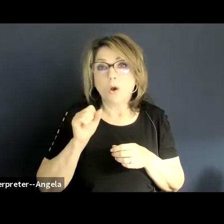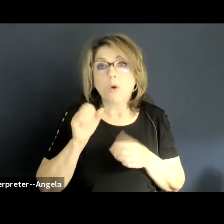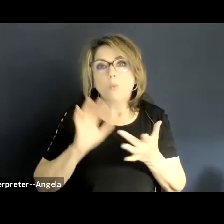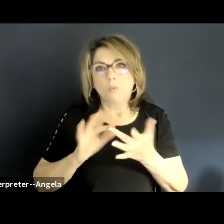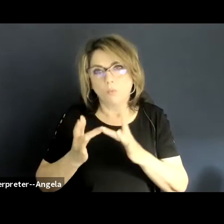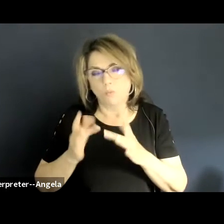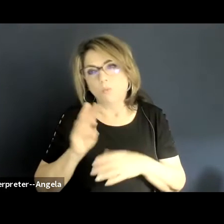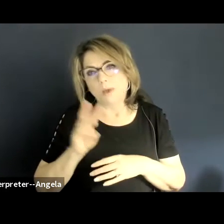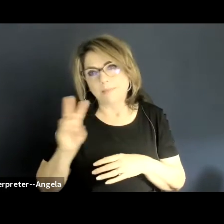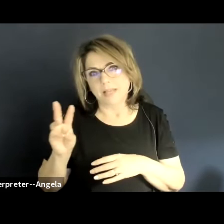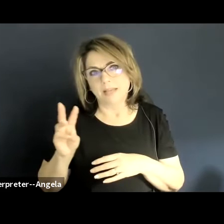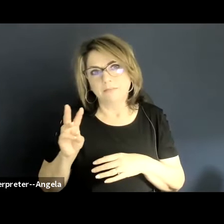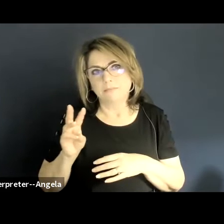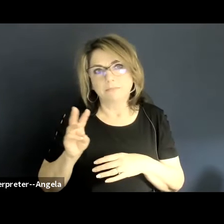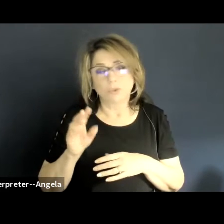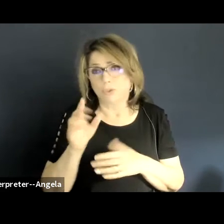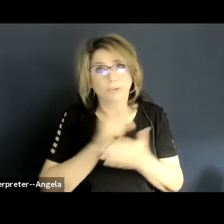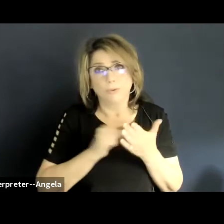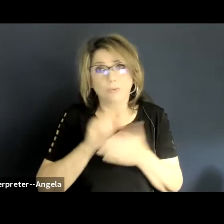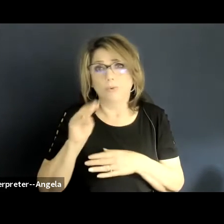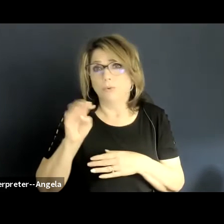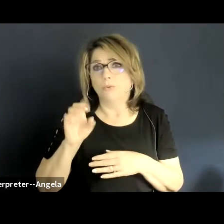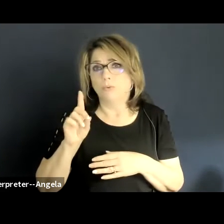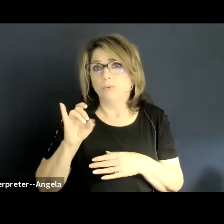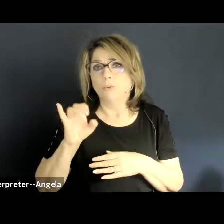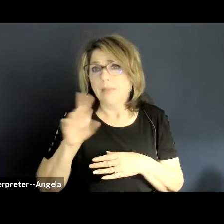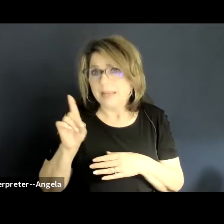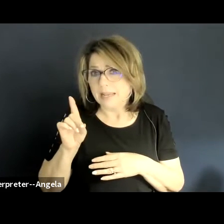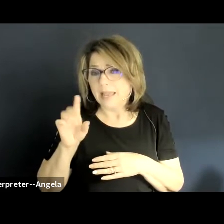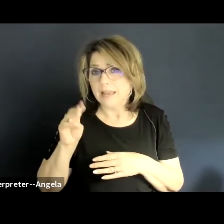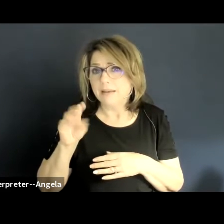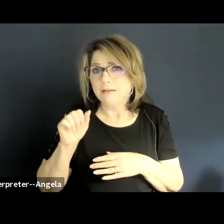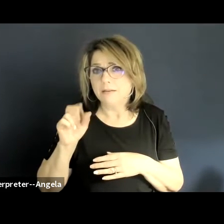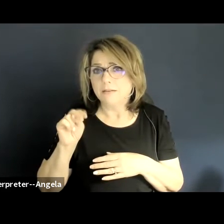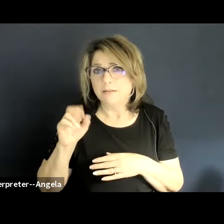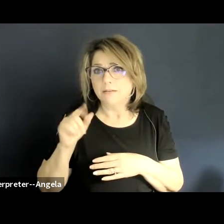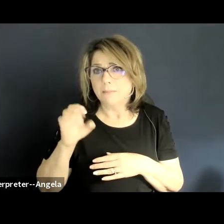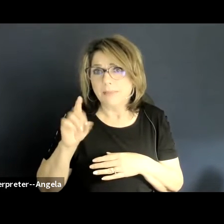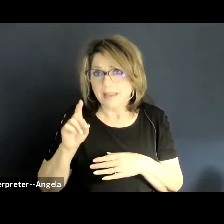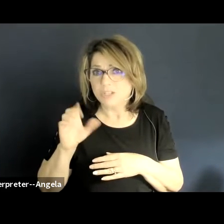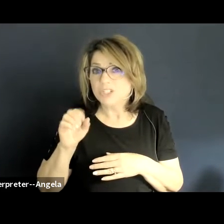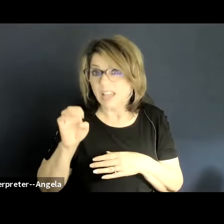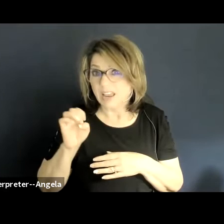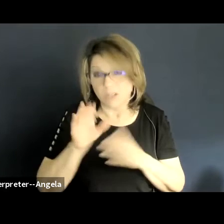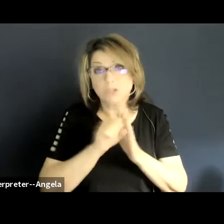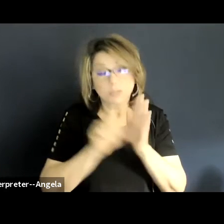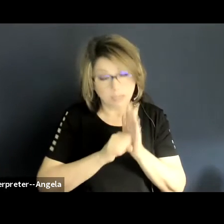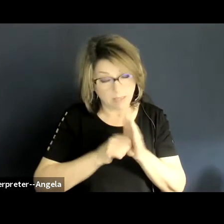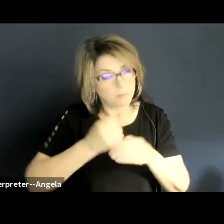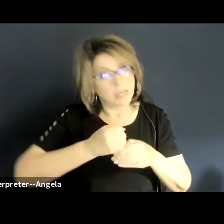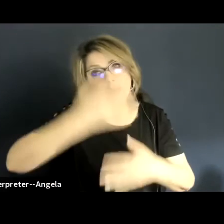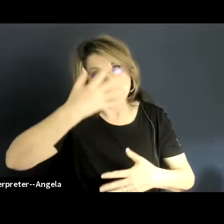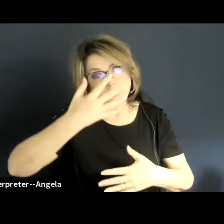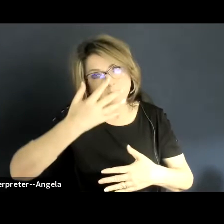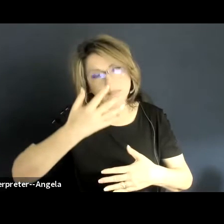Medicaid managed care. You just Google that and your state, and it'll come up with a list of organizations